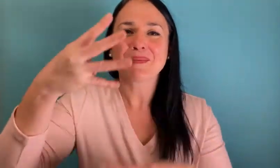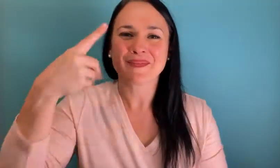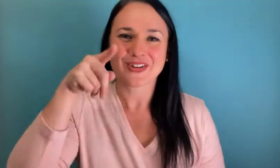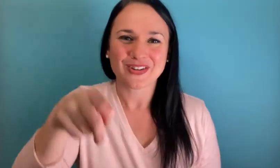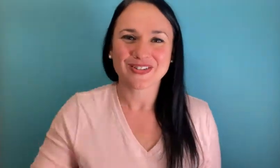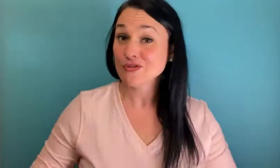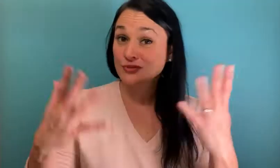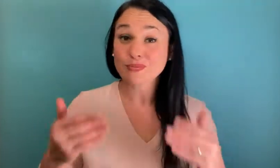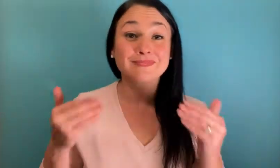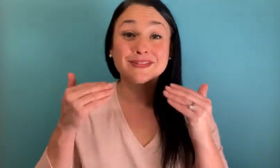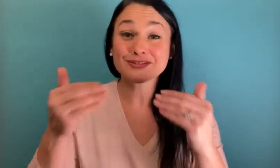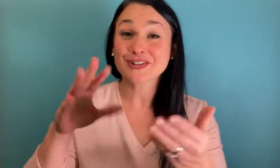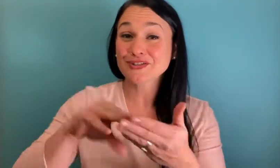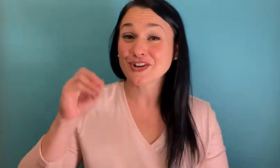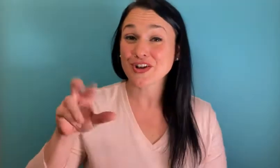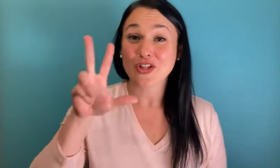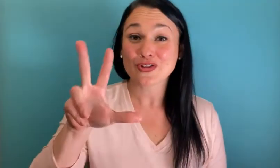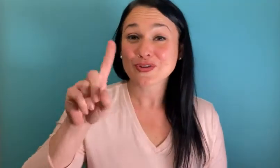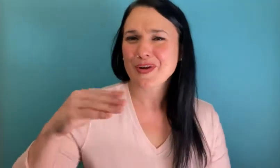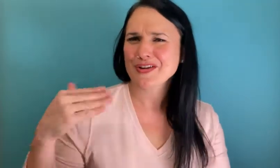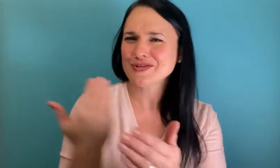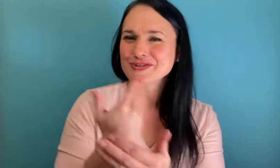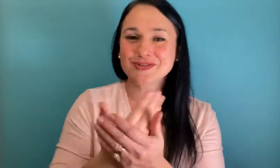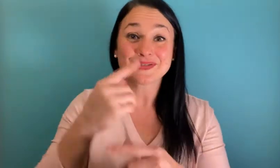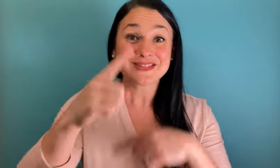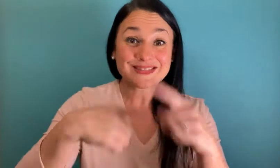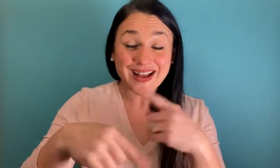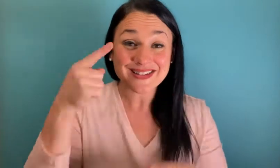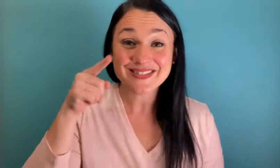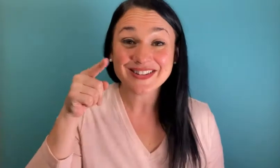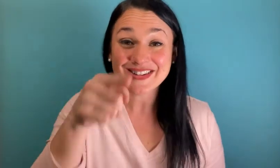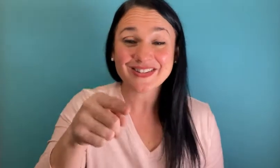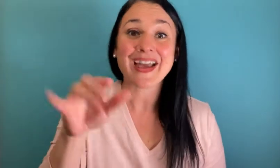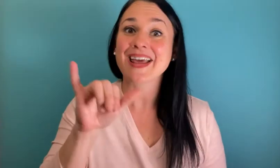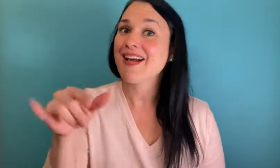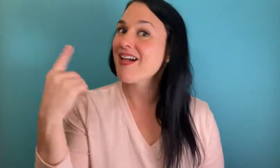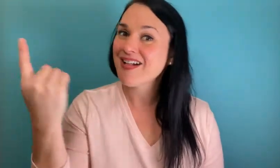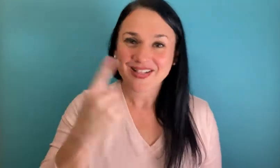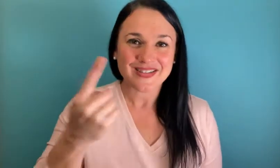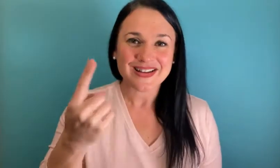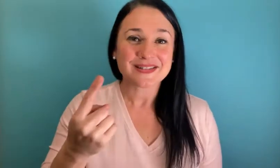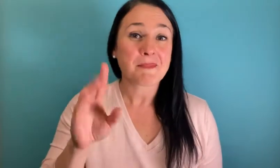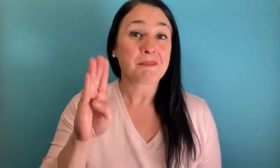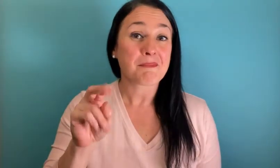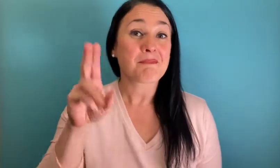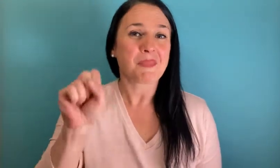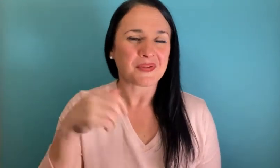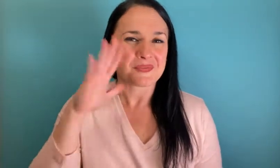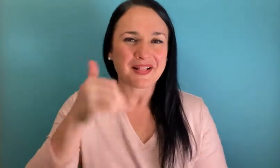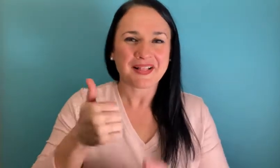for you. So, shall we go ahead and learn 30 new signs for you? Oh, and as always, the bonus is going to be